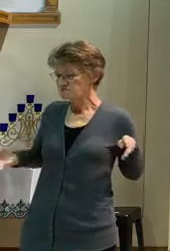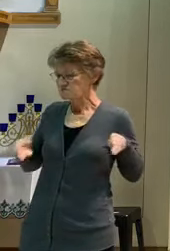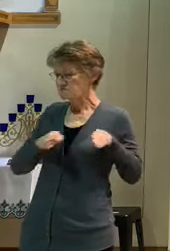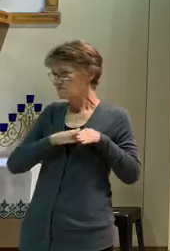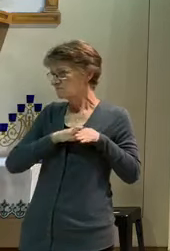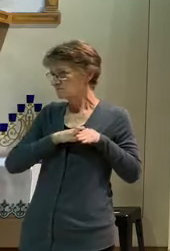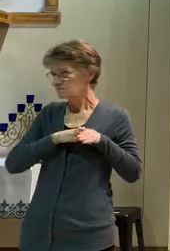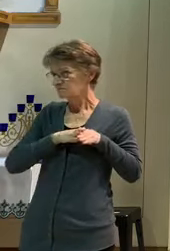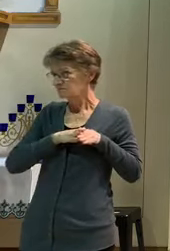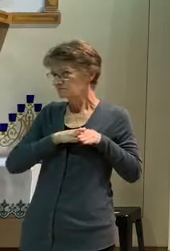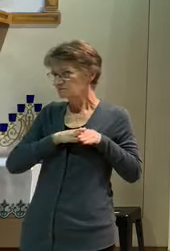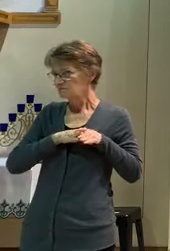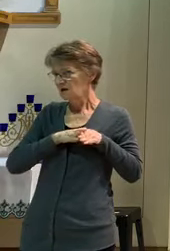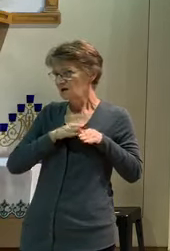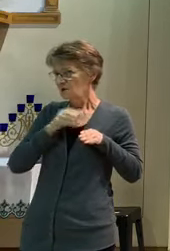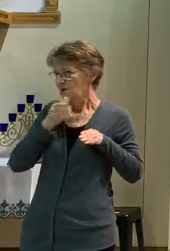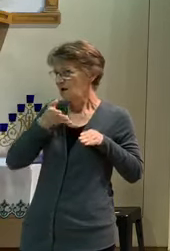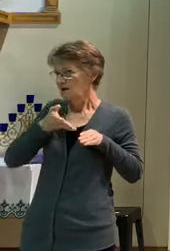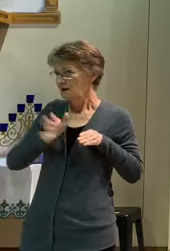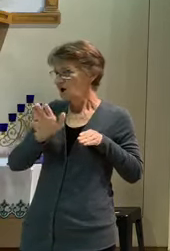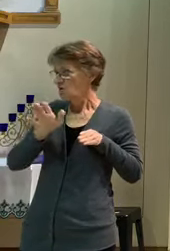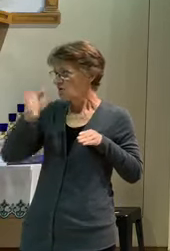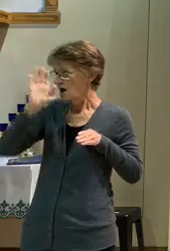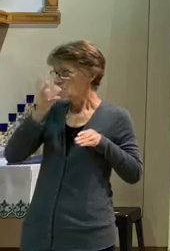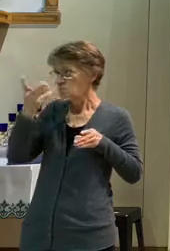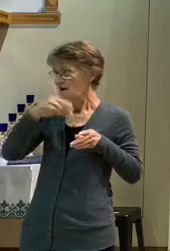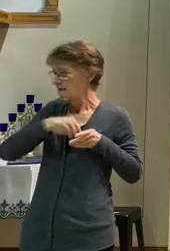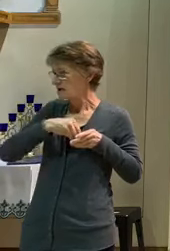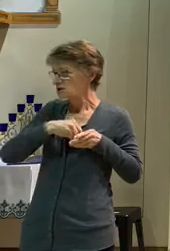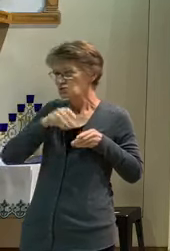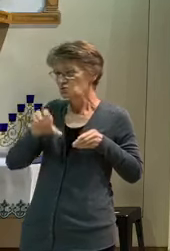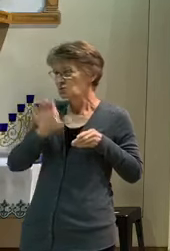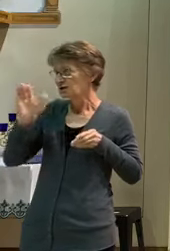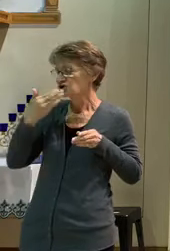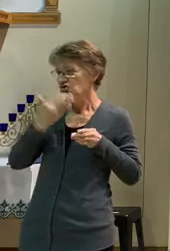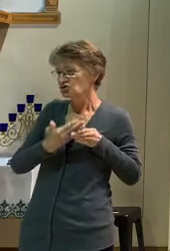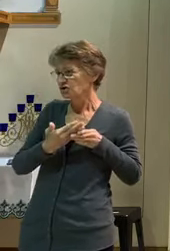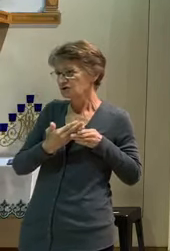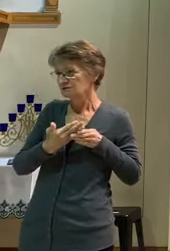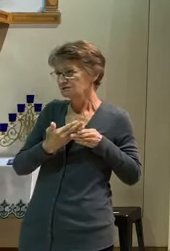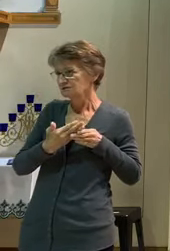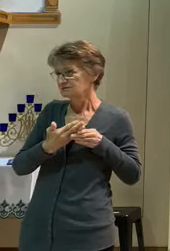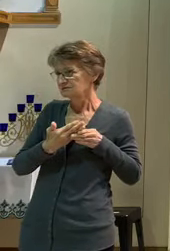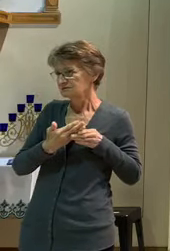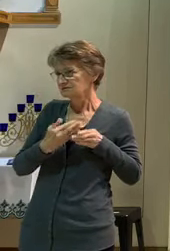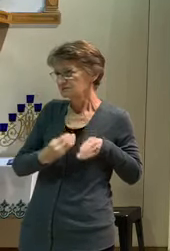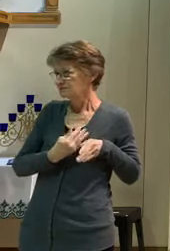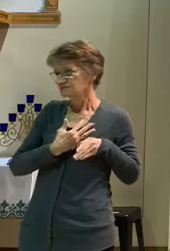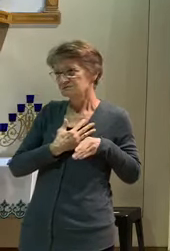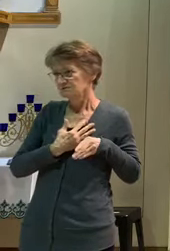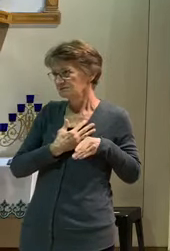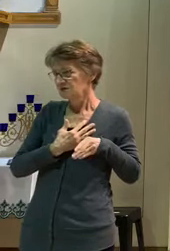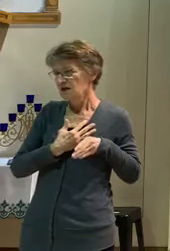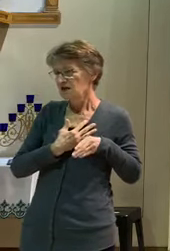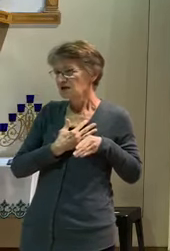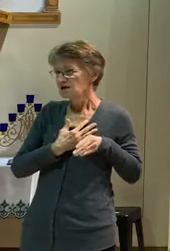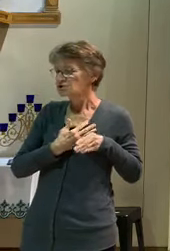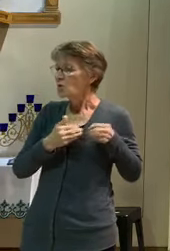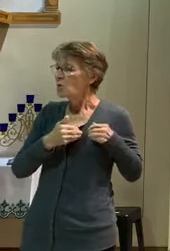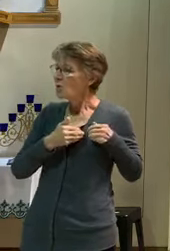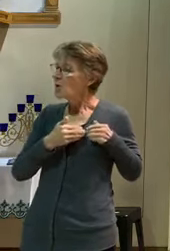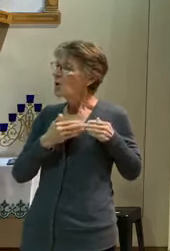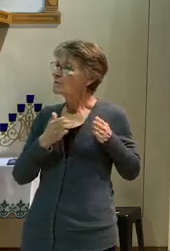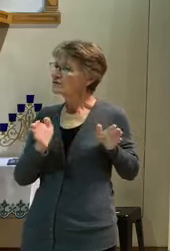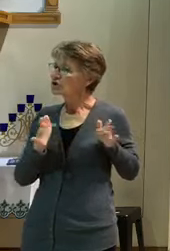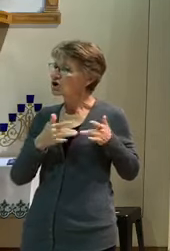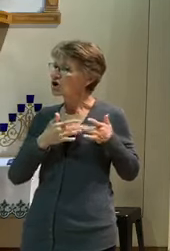that's hardened, that won't let God come in to do his good operation in us. So analyze your own heart and